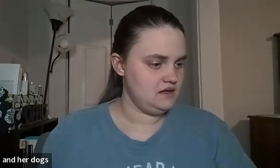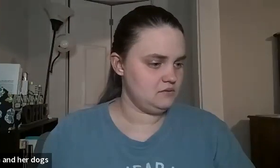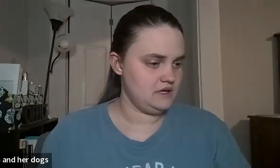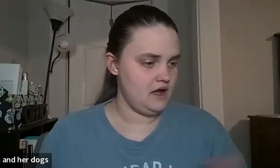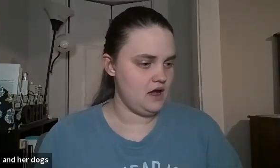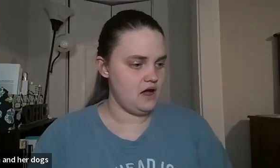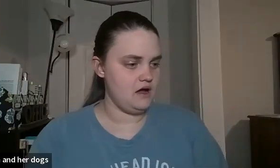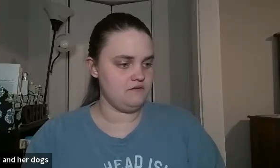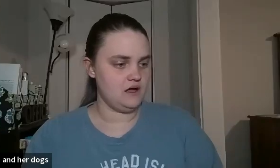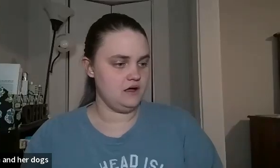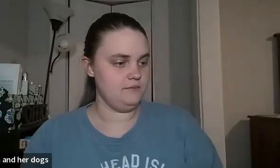Then we have